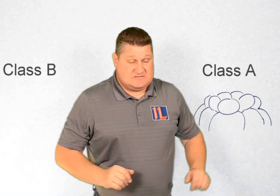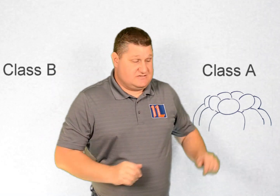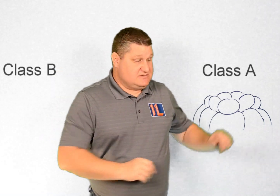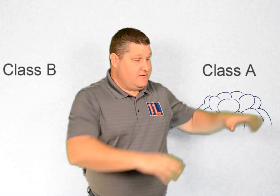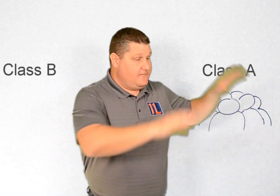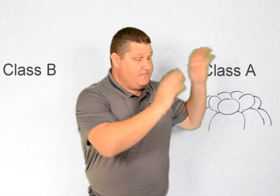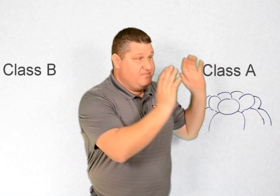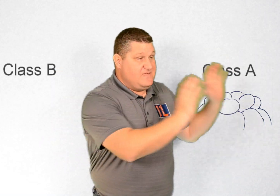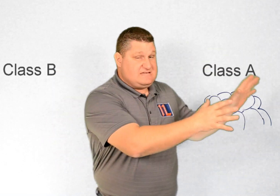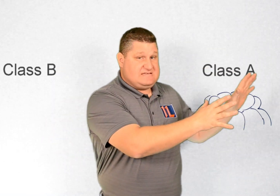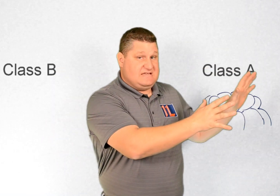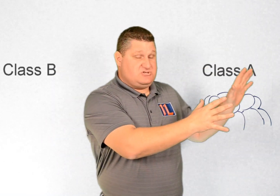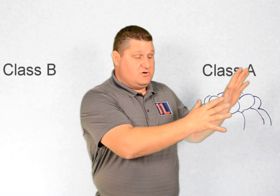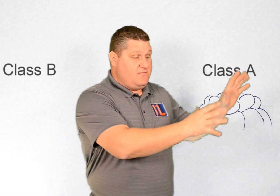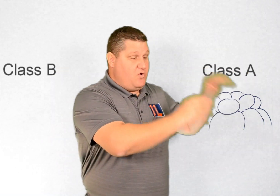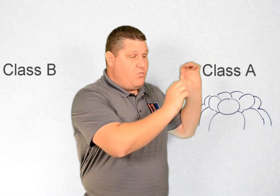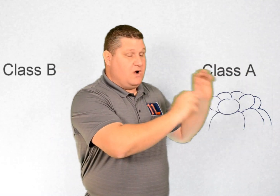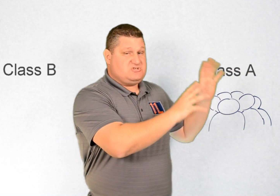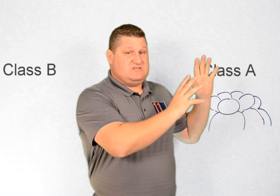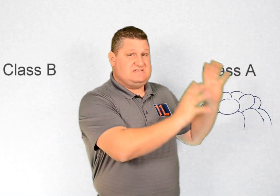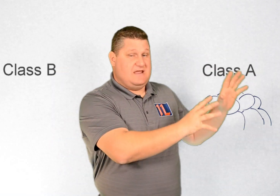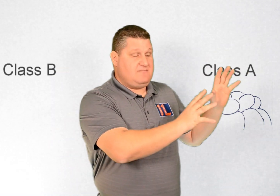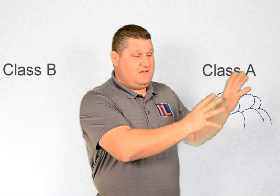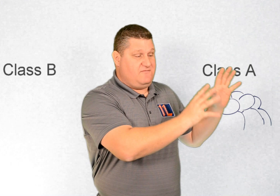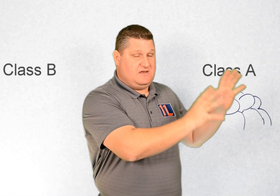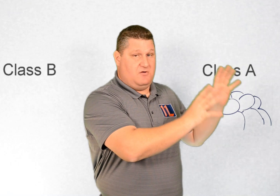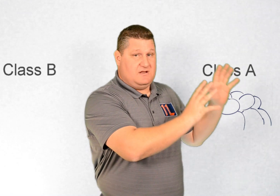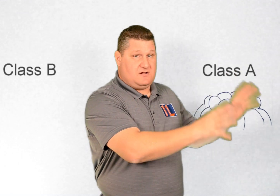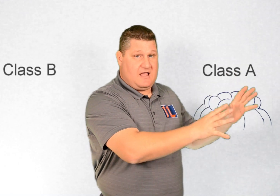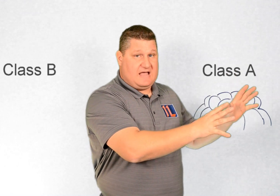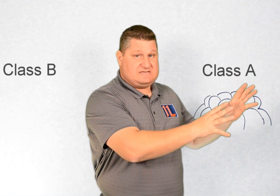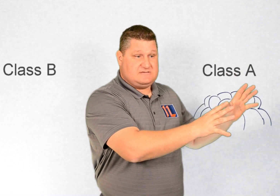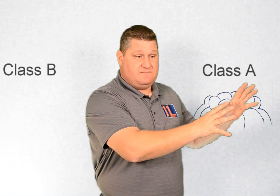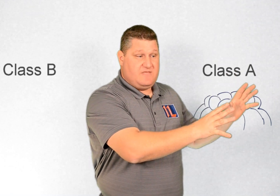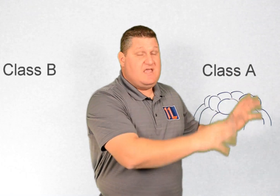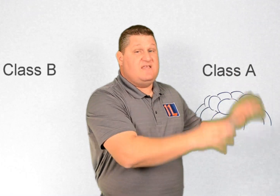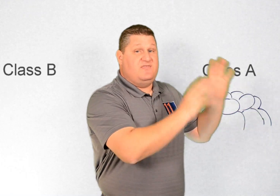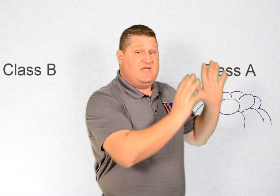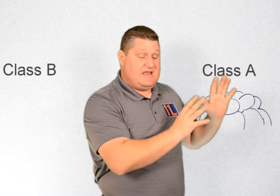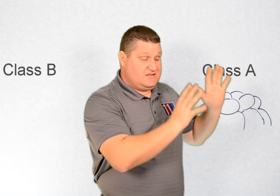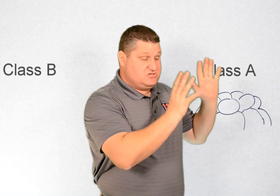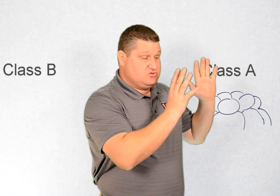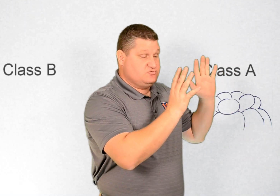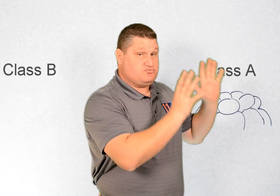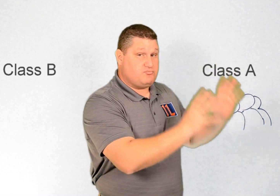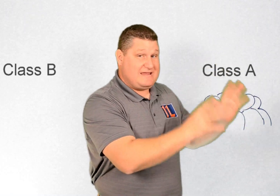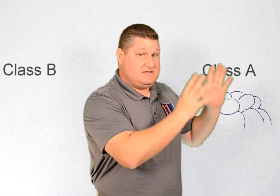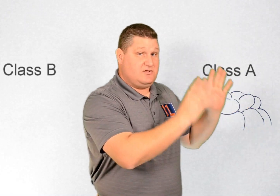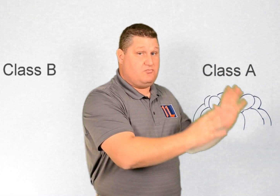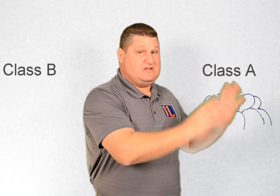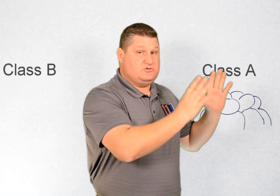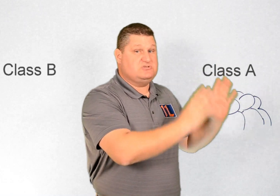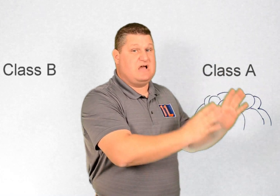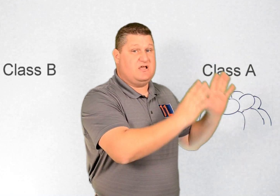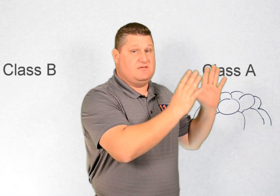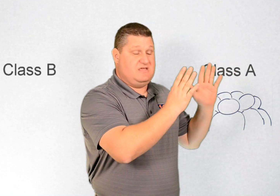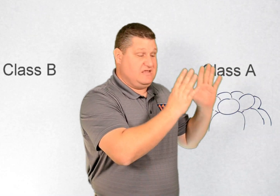differences. This teacher watched the 10-minute video in class, then had the students read the original document